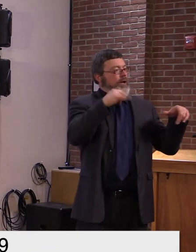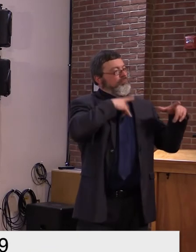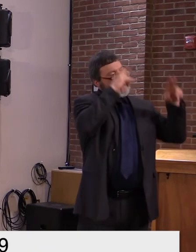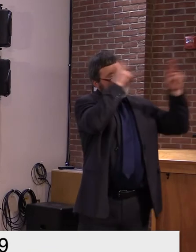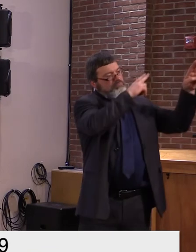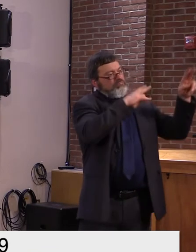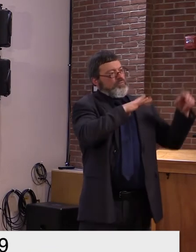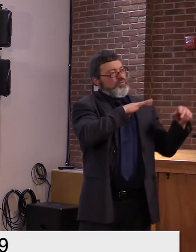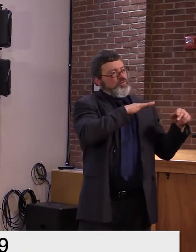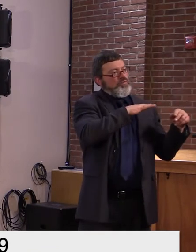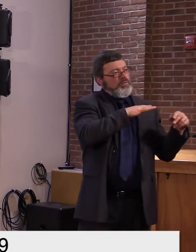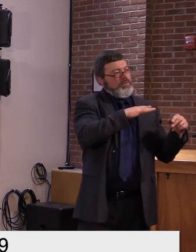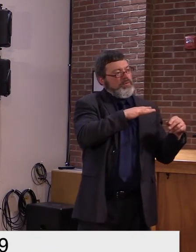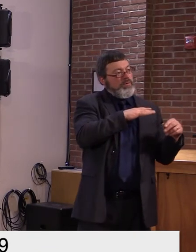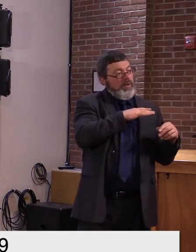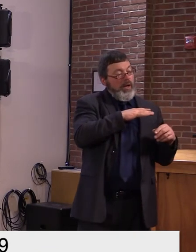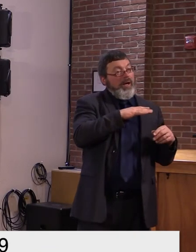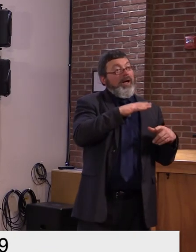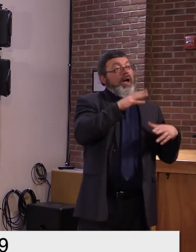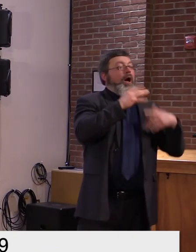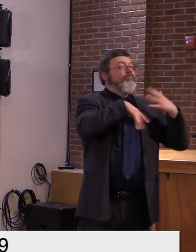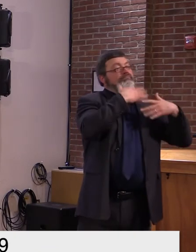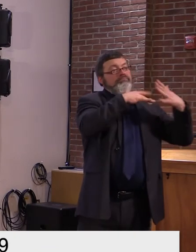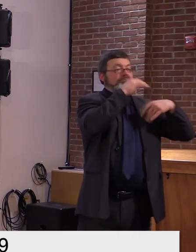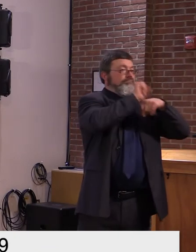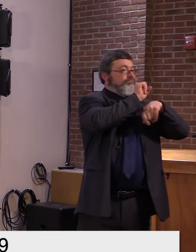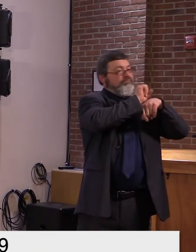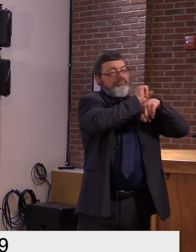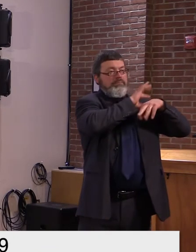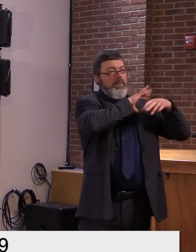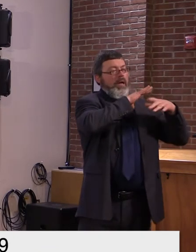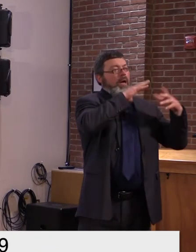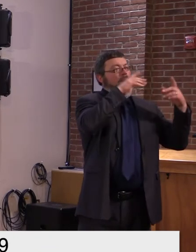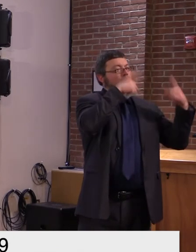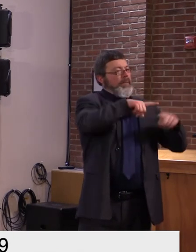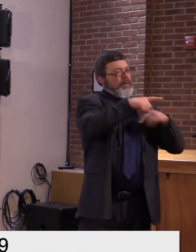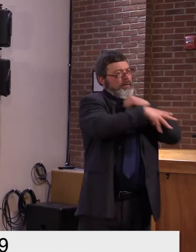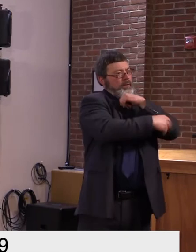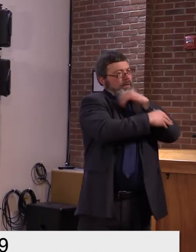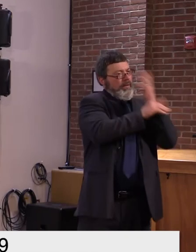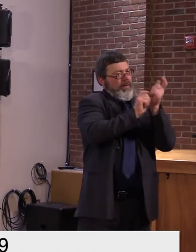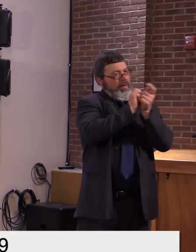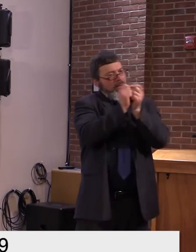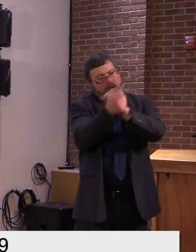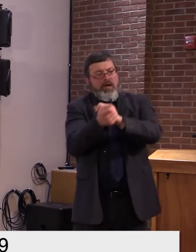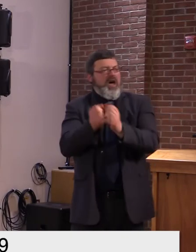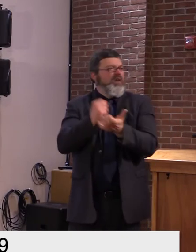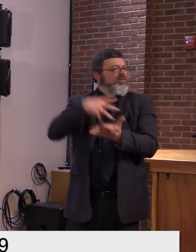way beyond, you know, any kind of reason. Would you support,